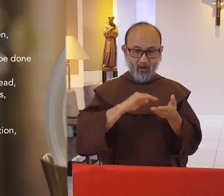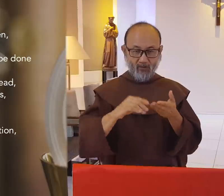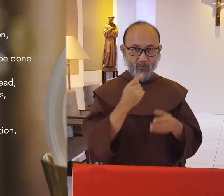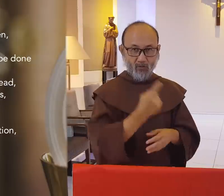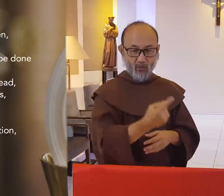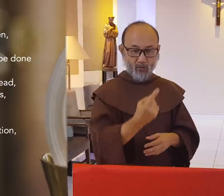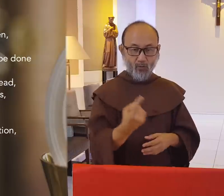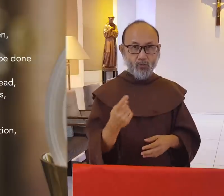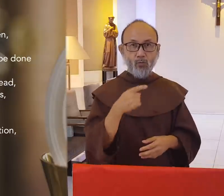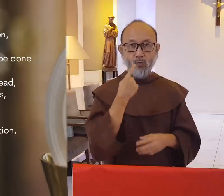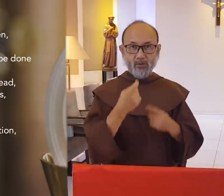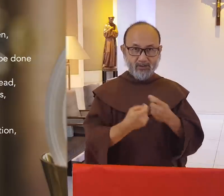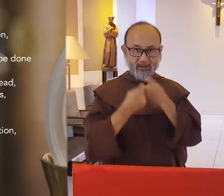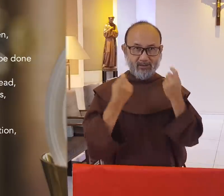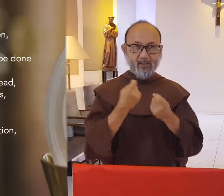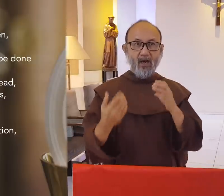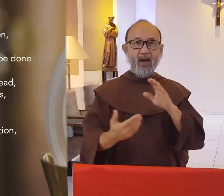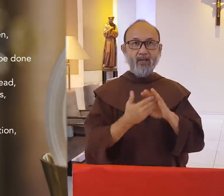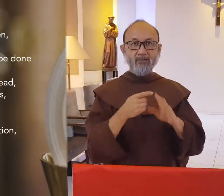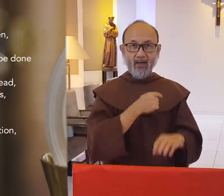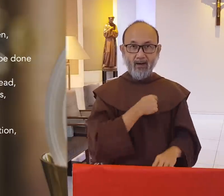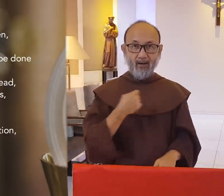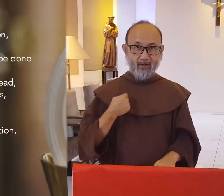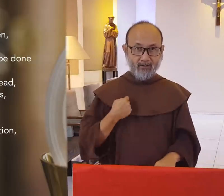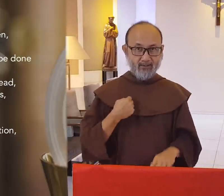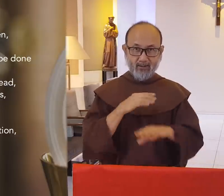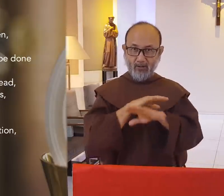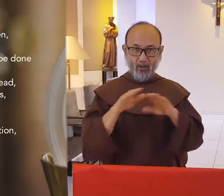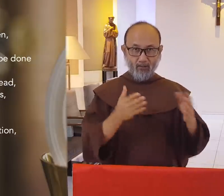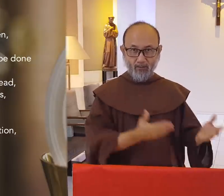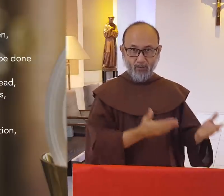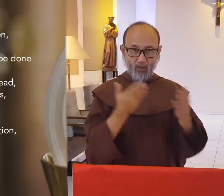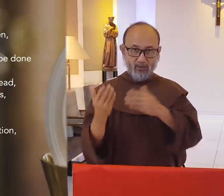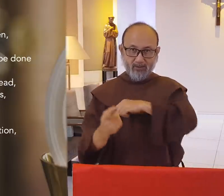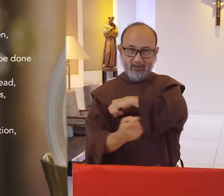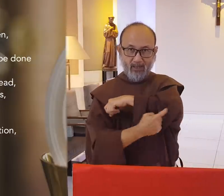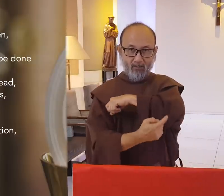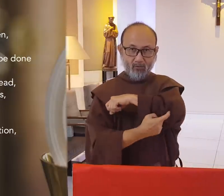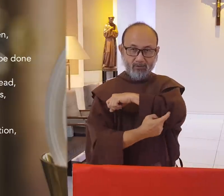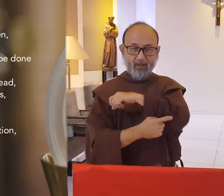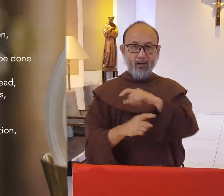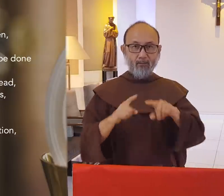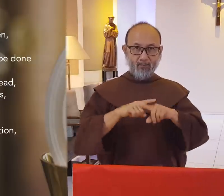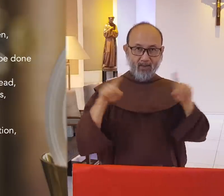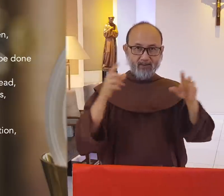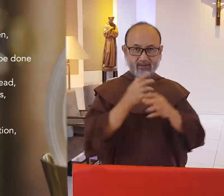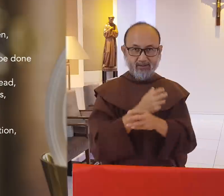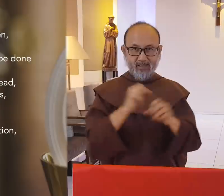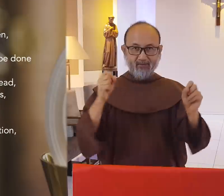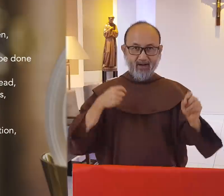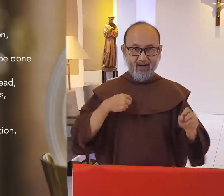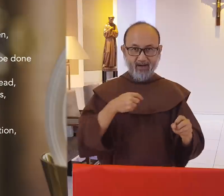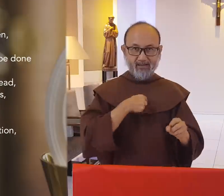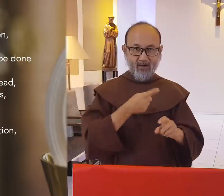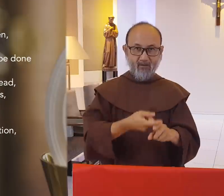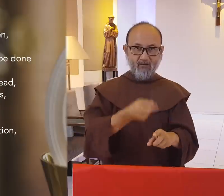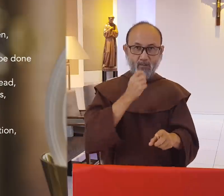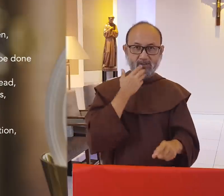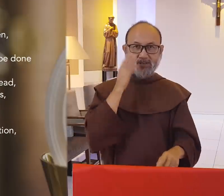who trespass against us. And lead us not into temptation, but deliver us from